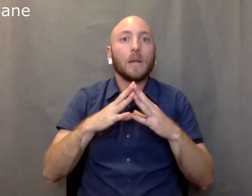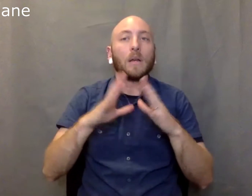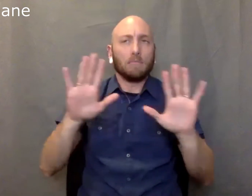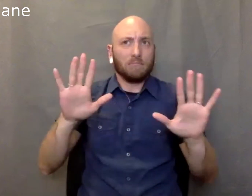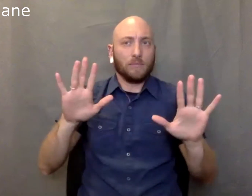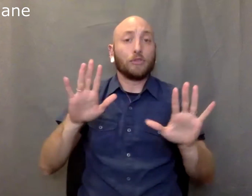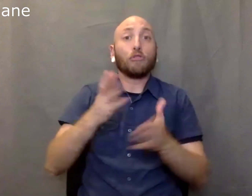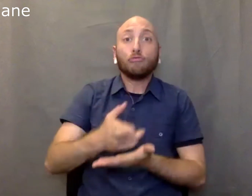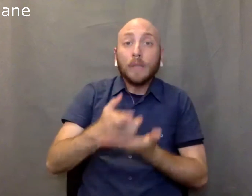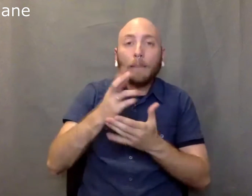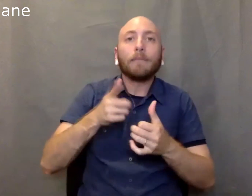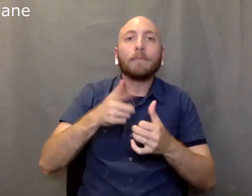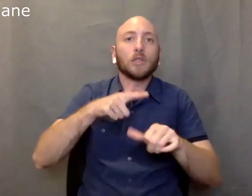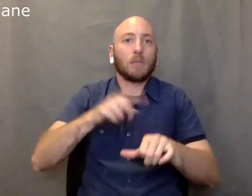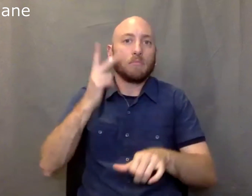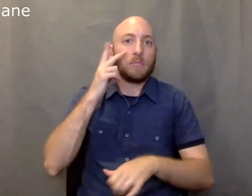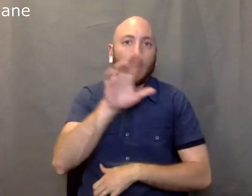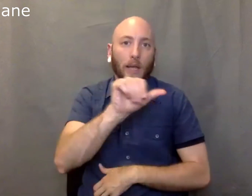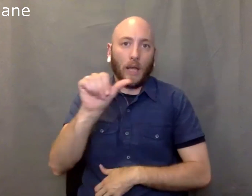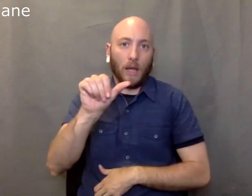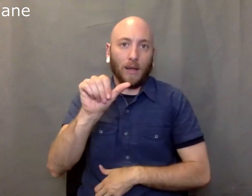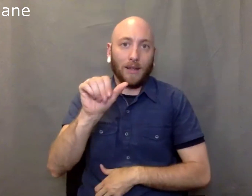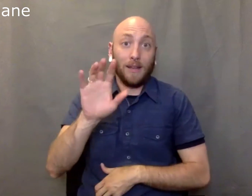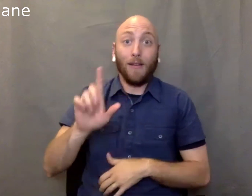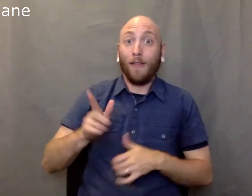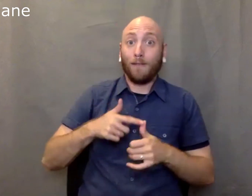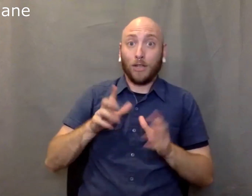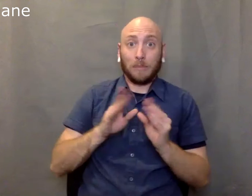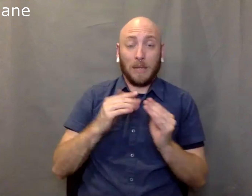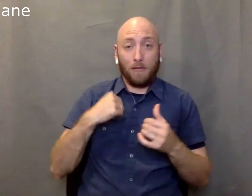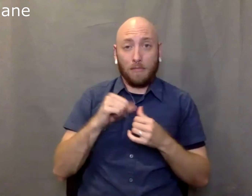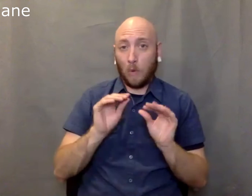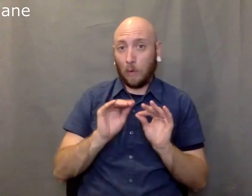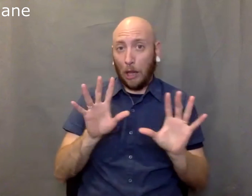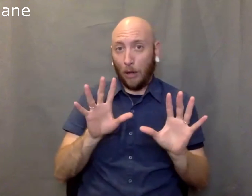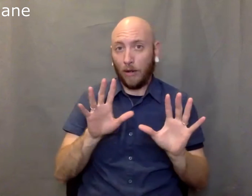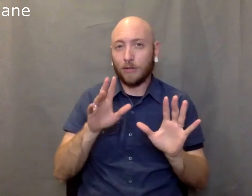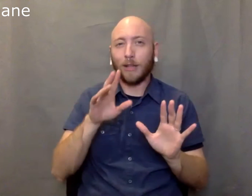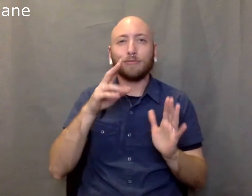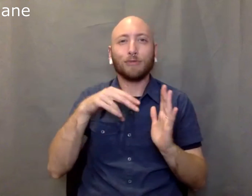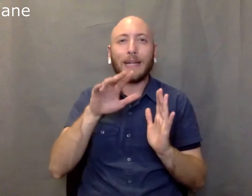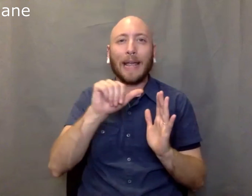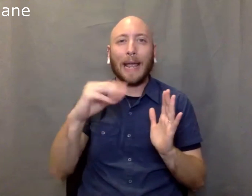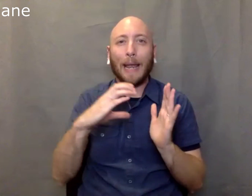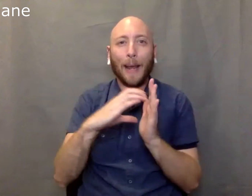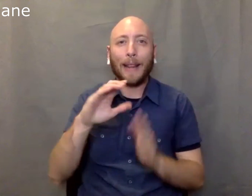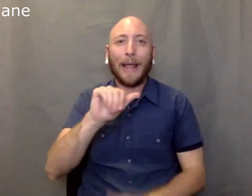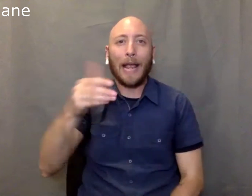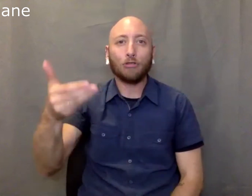AA. And I remember my first meeting, like reading the preamble and all this stuff. I was just there. I'm like, I'm here because